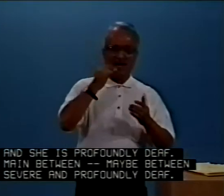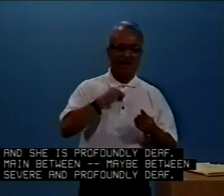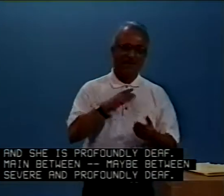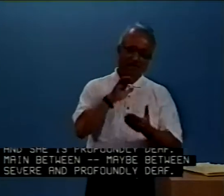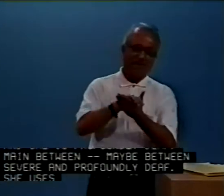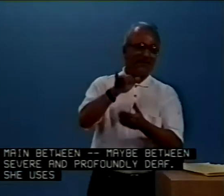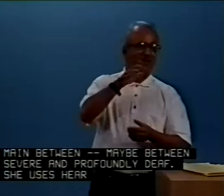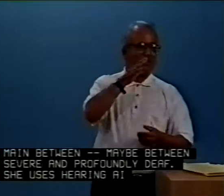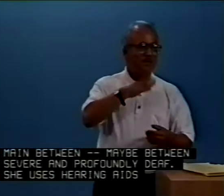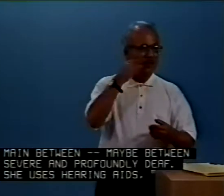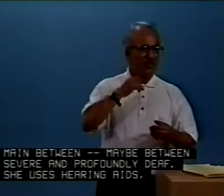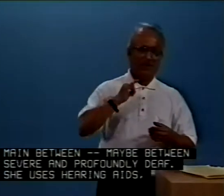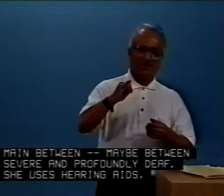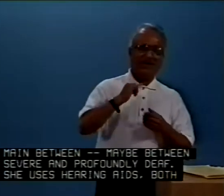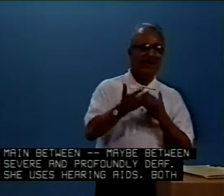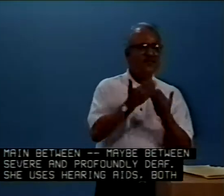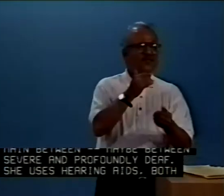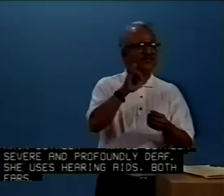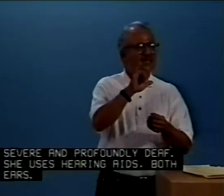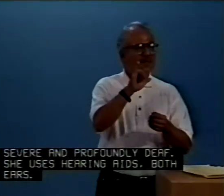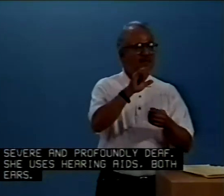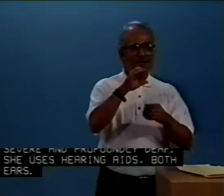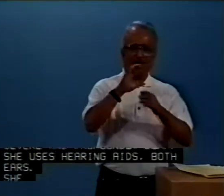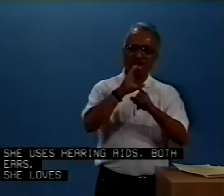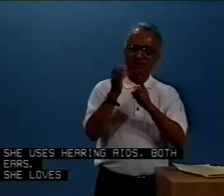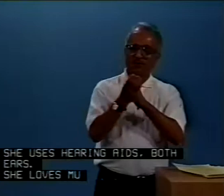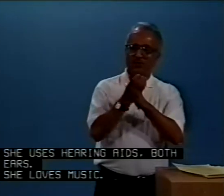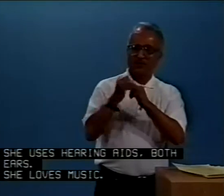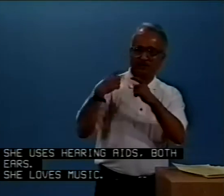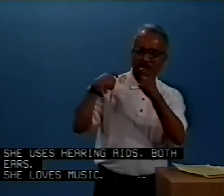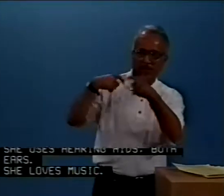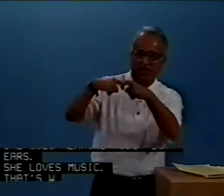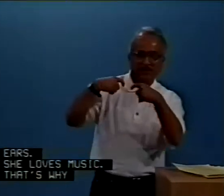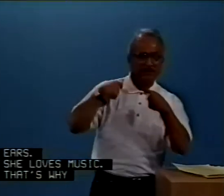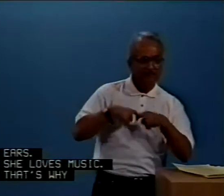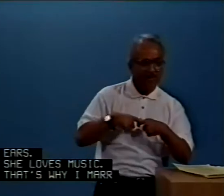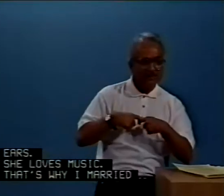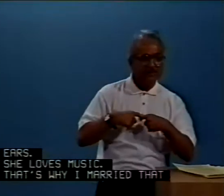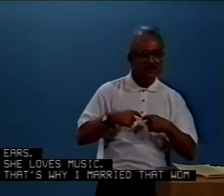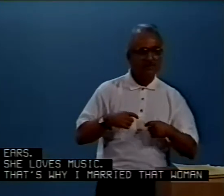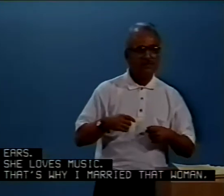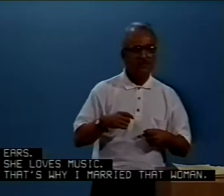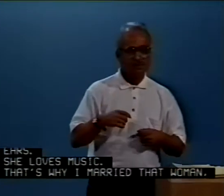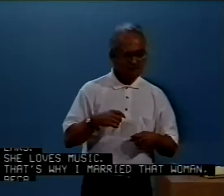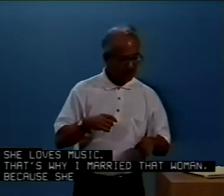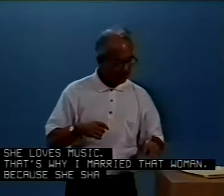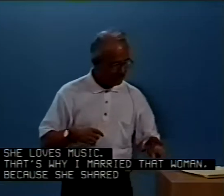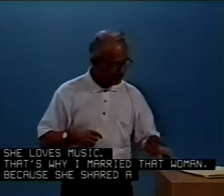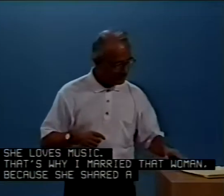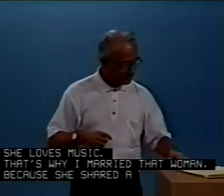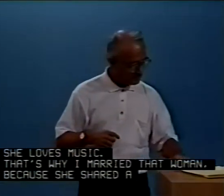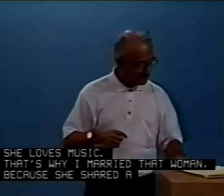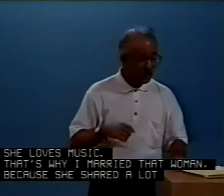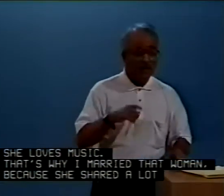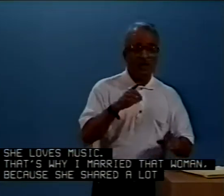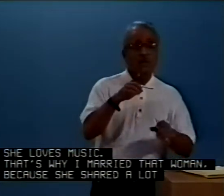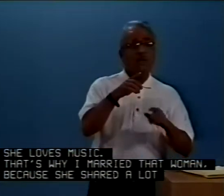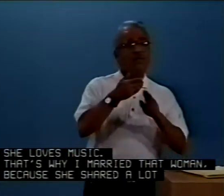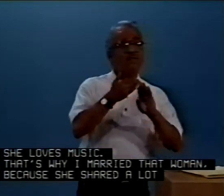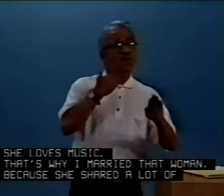music. That's why I married that woman, because we shared a lot of cultural commonalities.